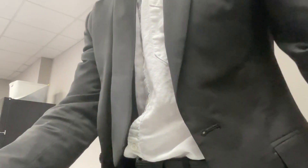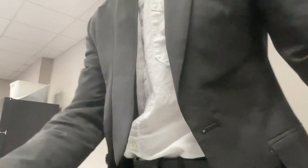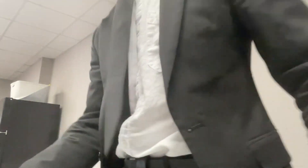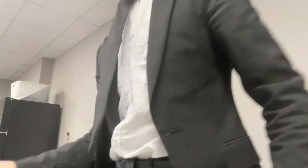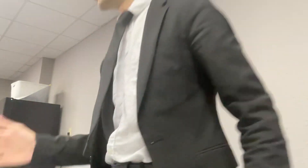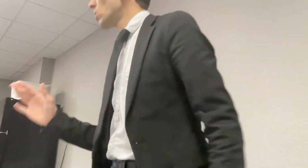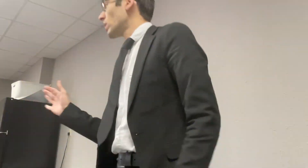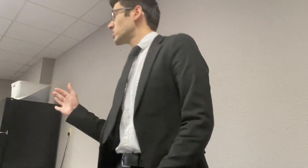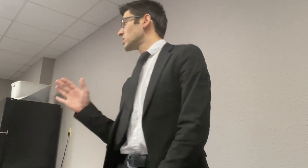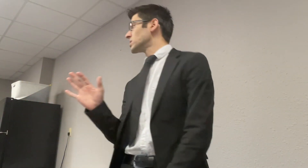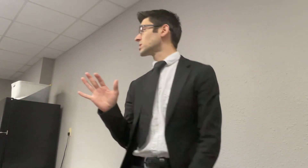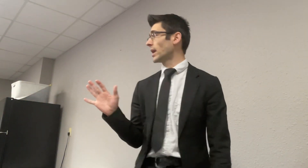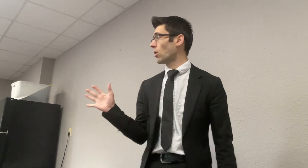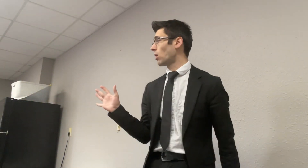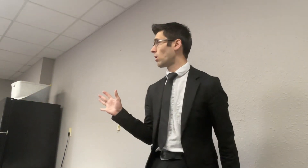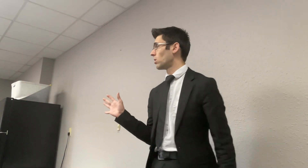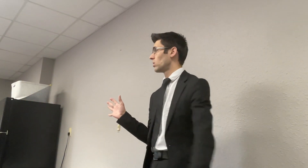Okay, so no questions at all.